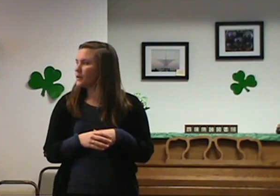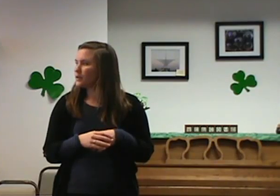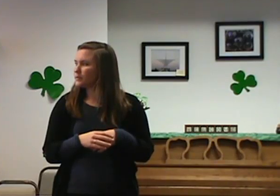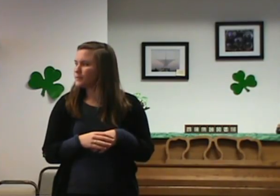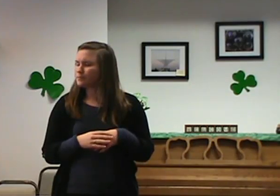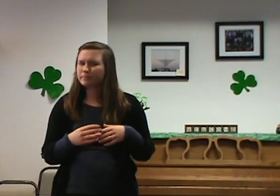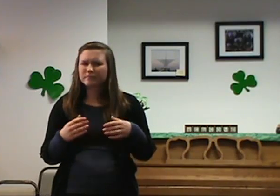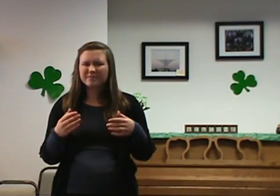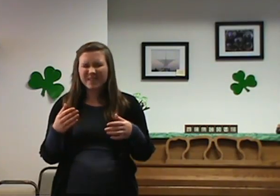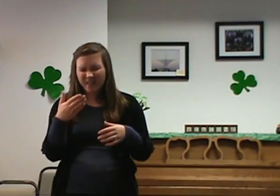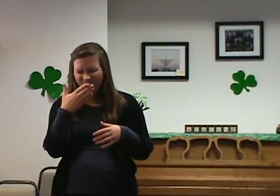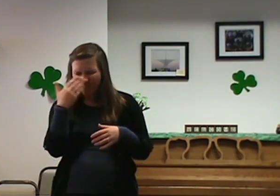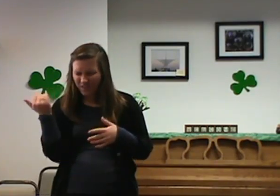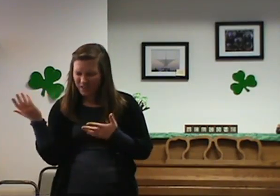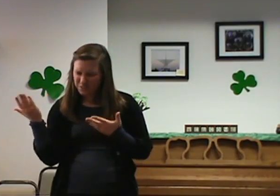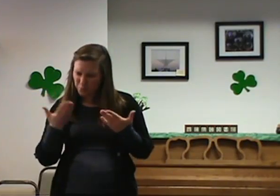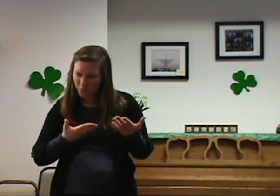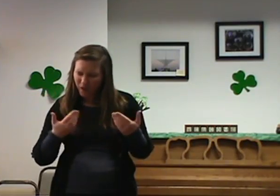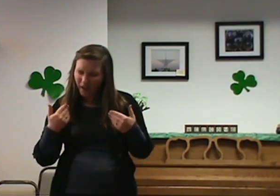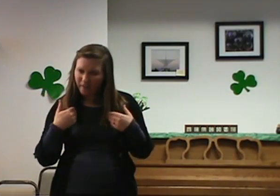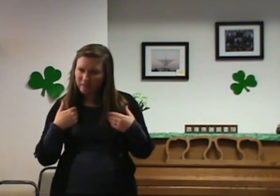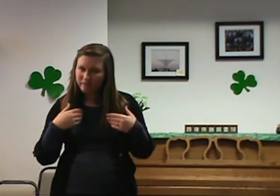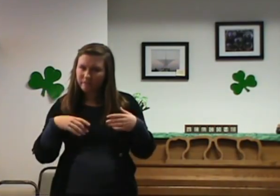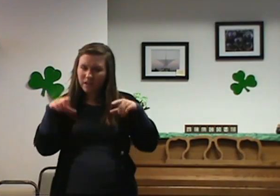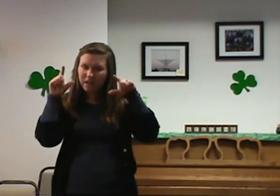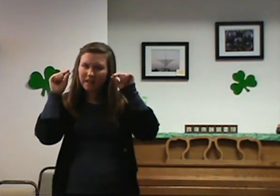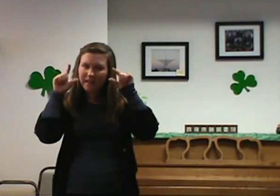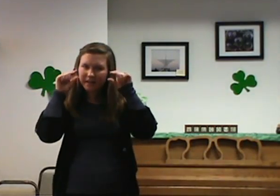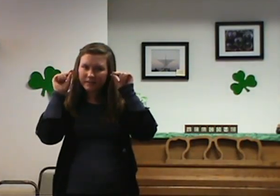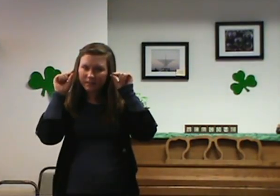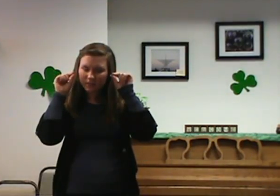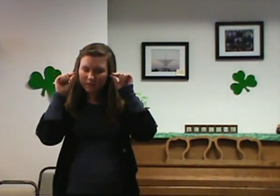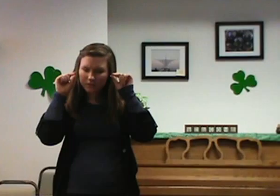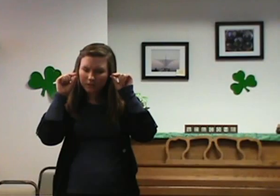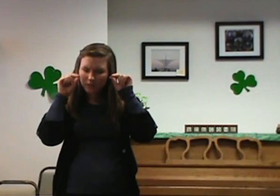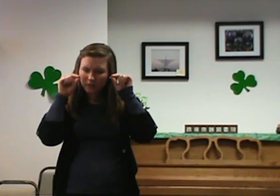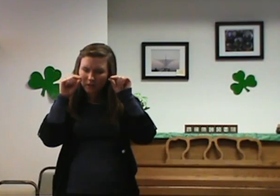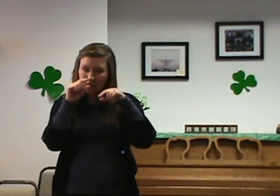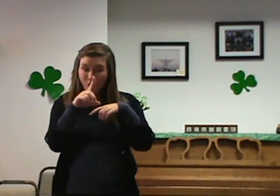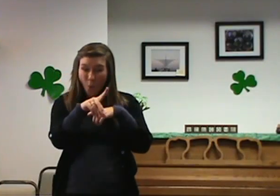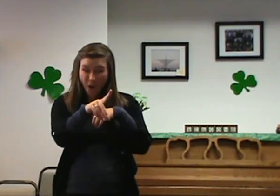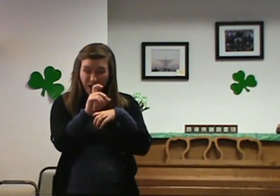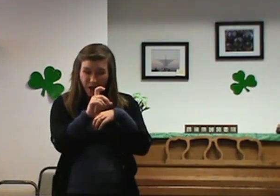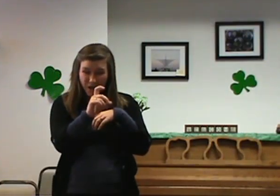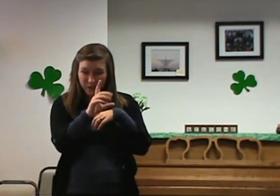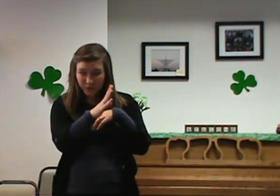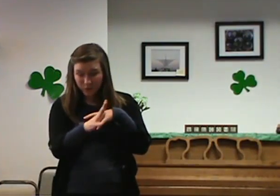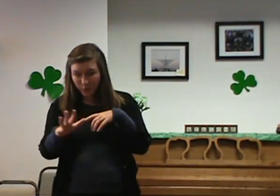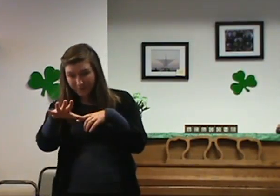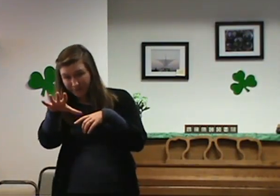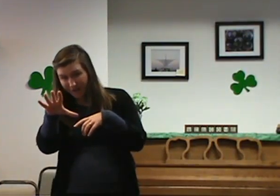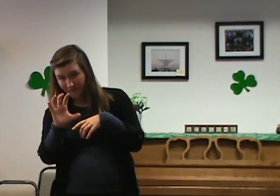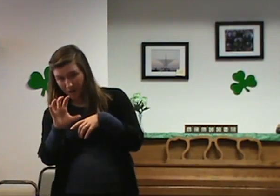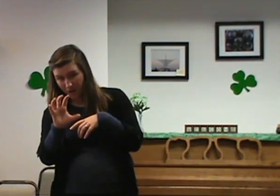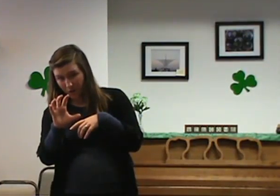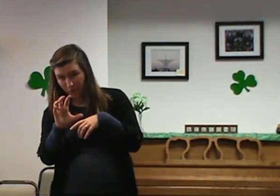have reading glasses that go from 100 to a 500, so it's 150 now. And